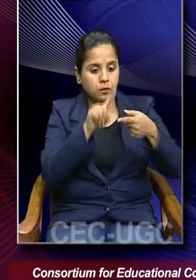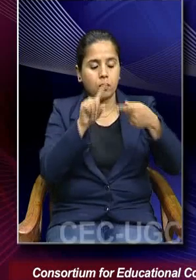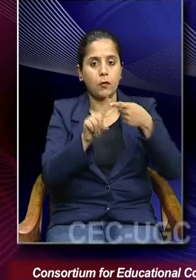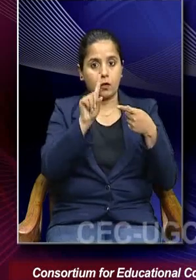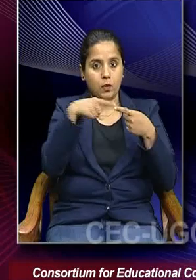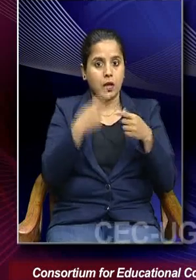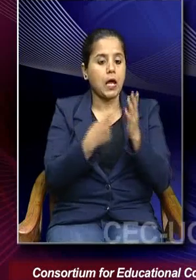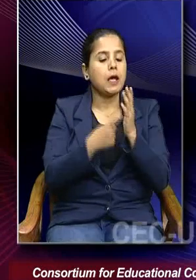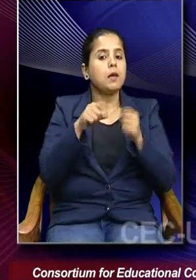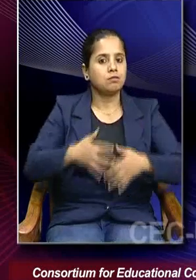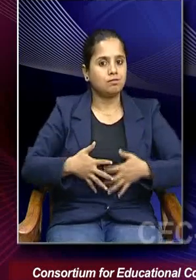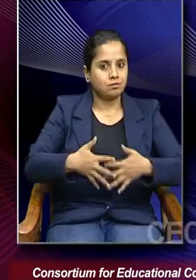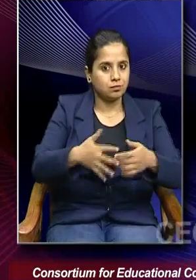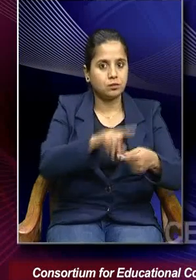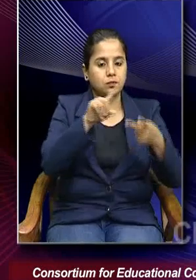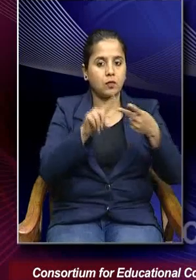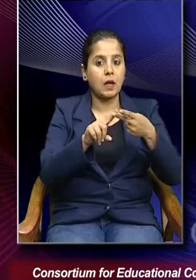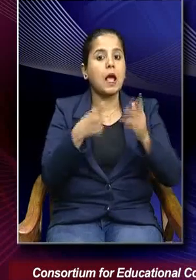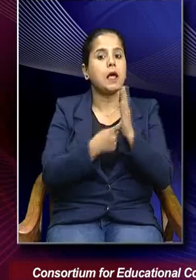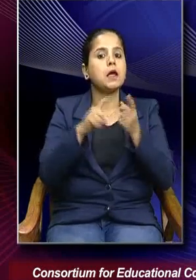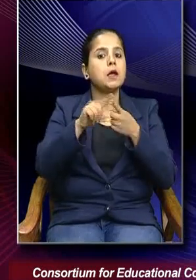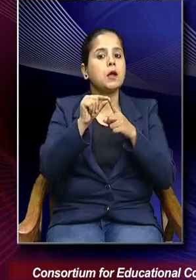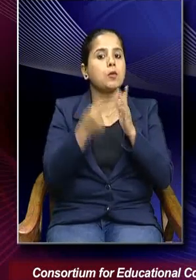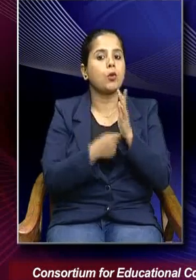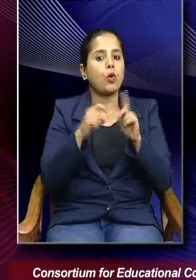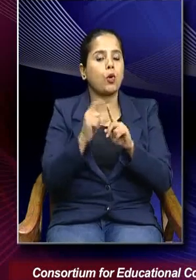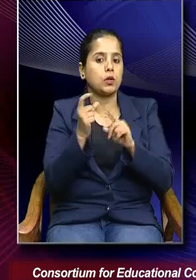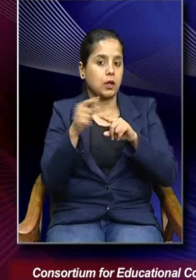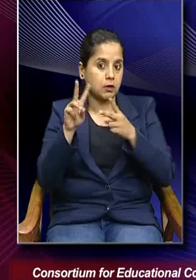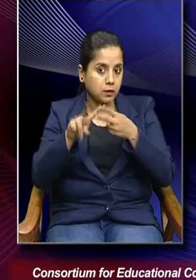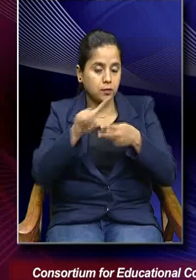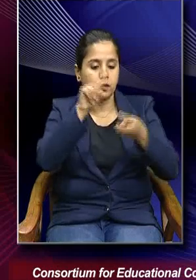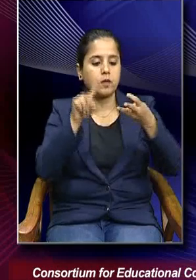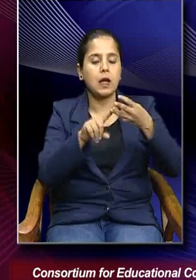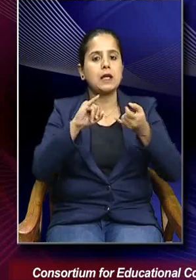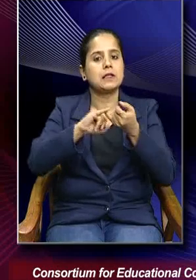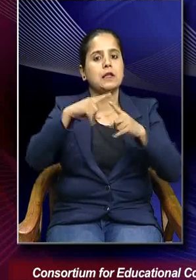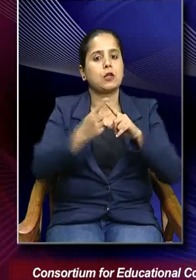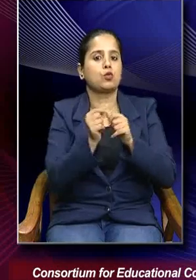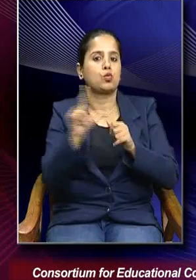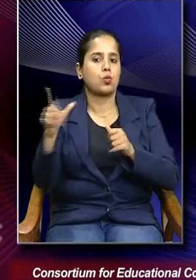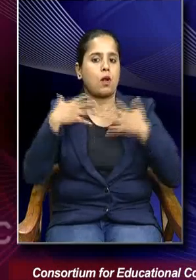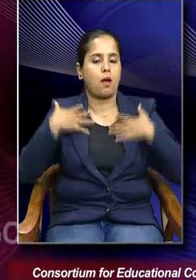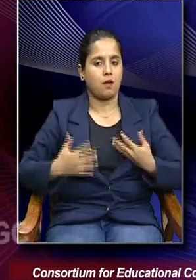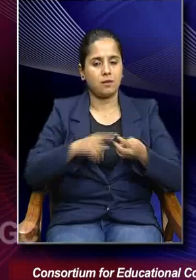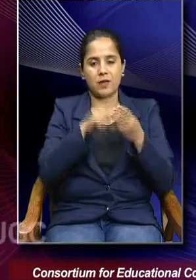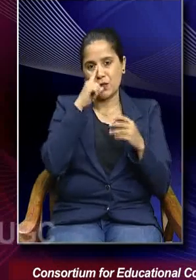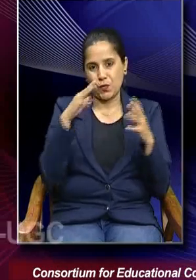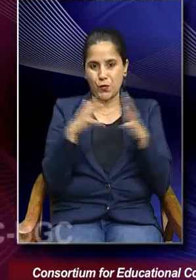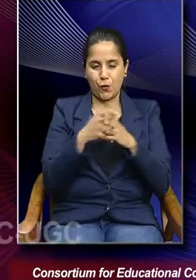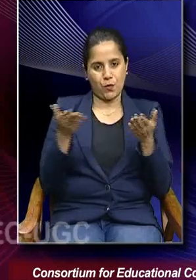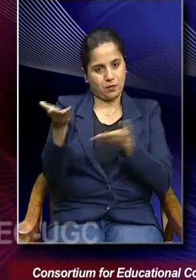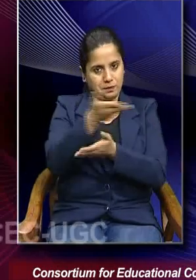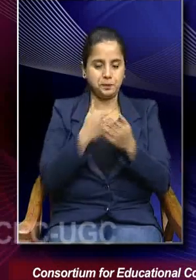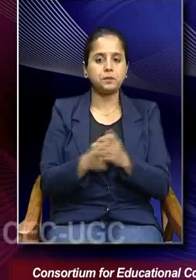reproductive, maternal, and sexual health. And this is very important, specifically when it comes to women, because we are kind